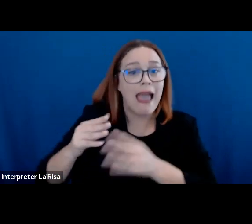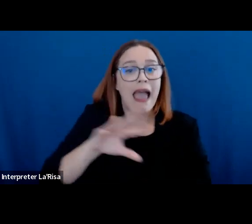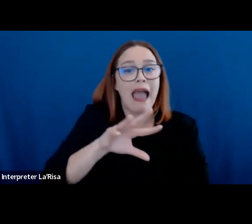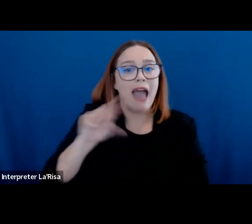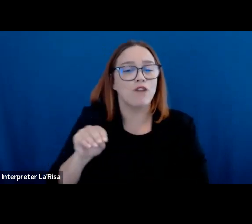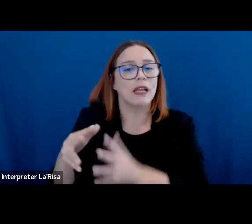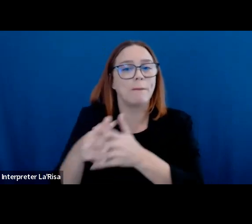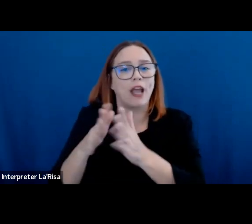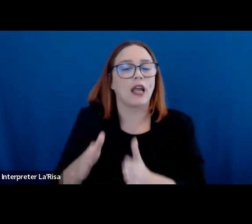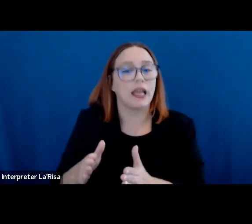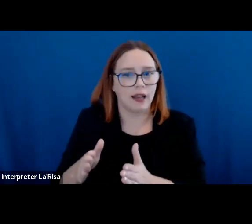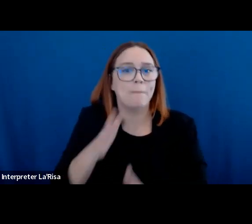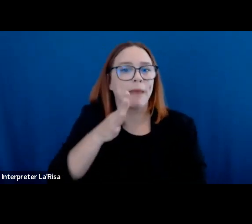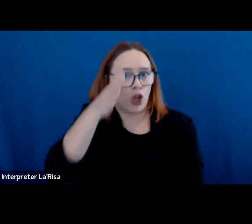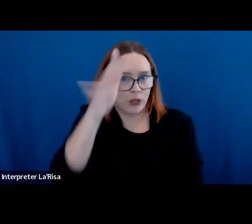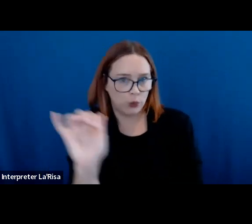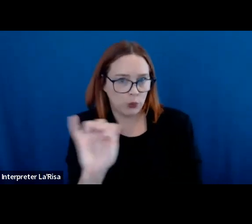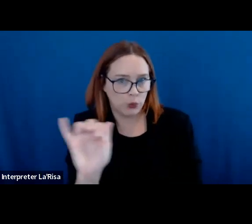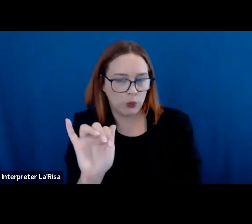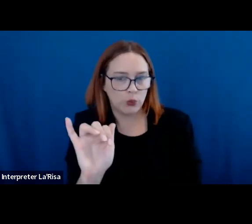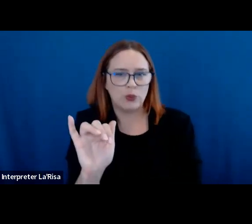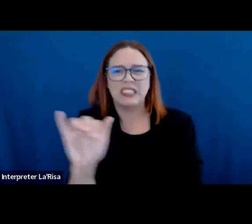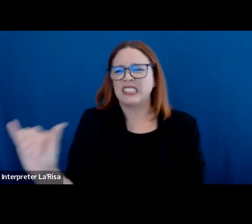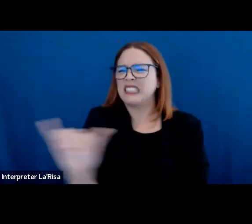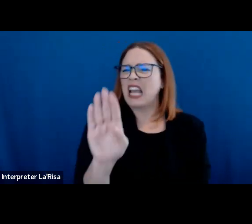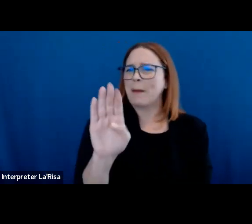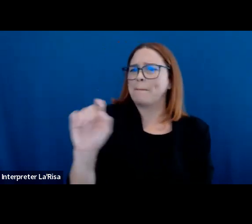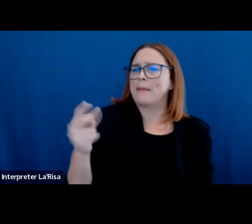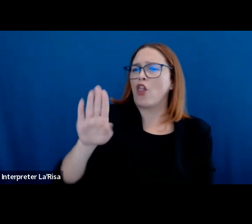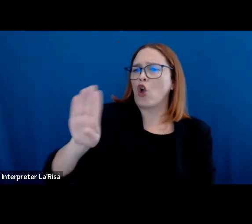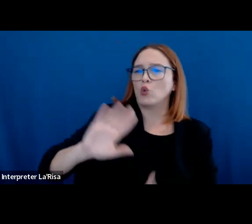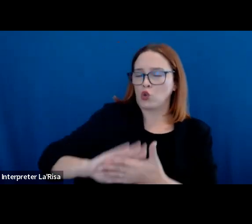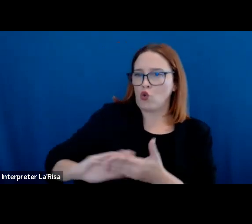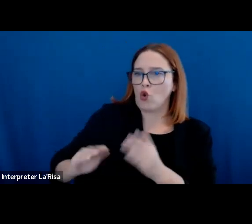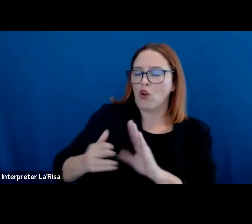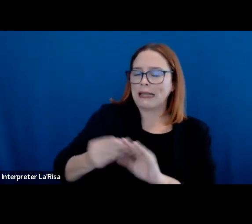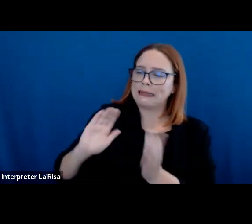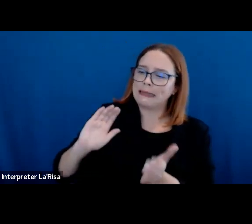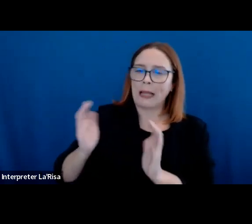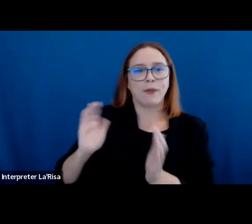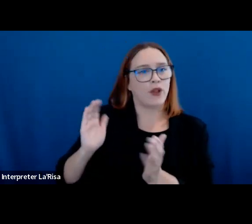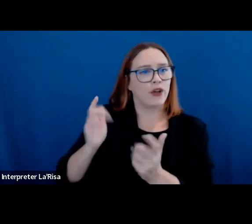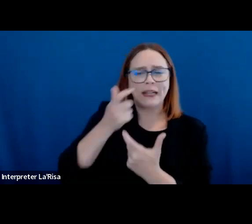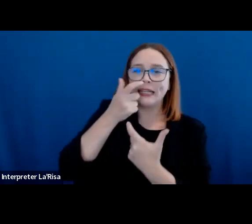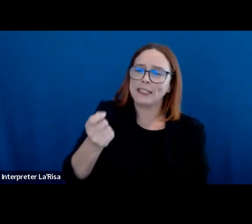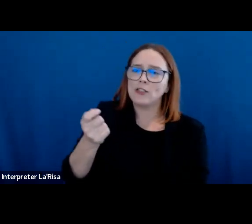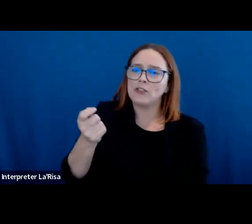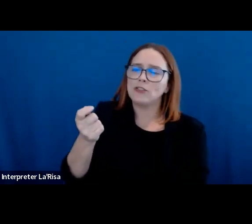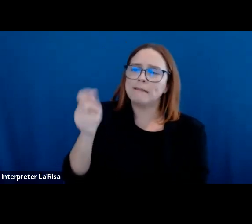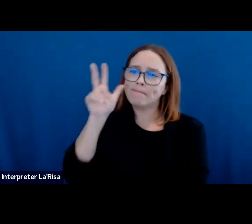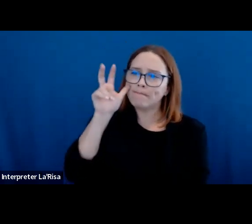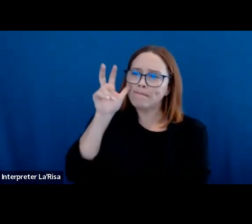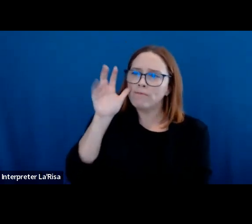parents, much like Beth was saying in her story. It was very interesting to me because I have